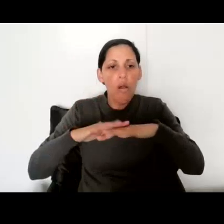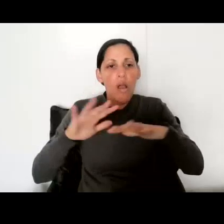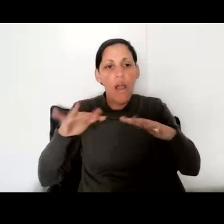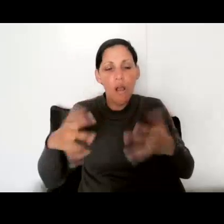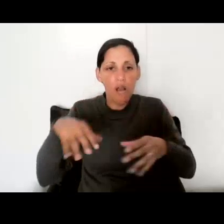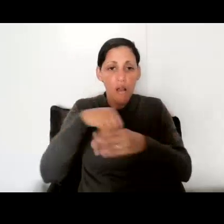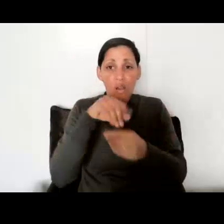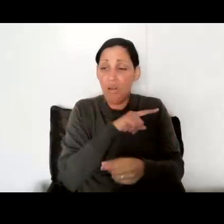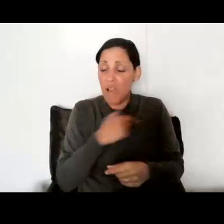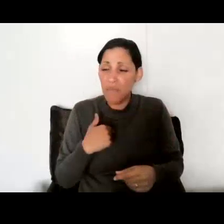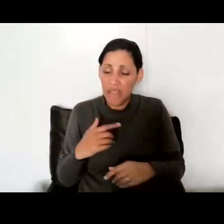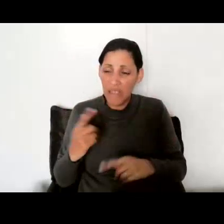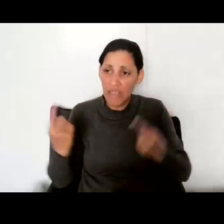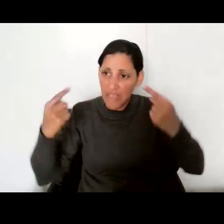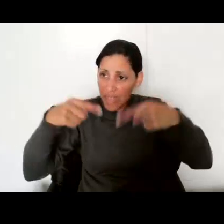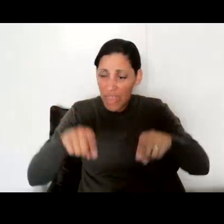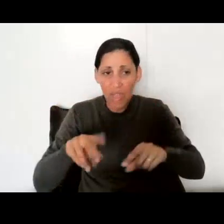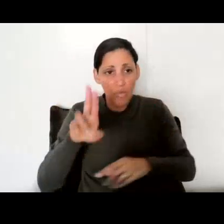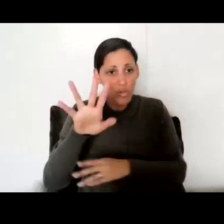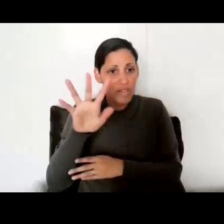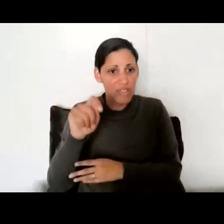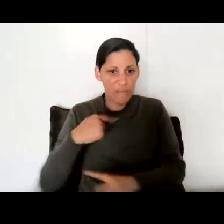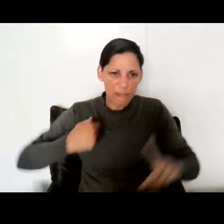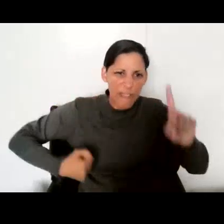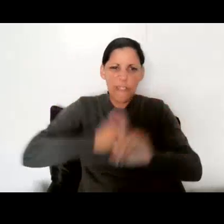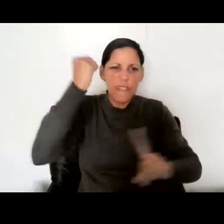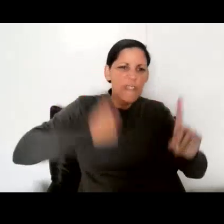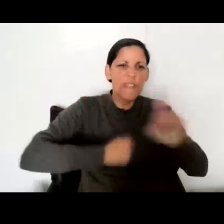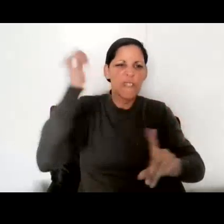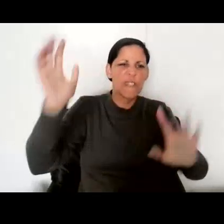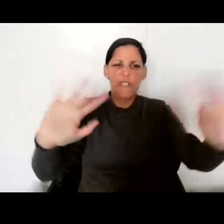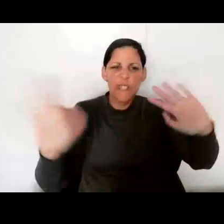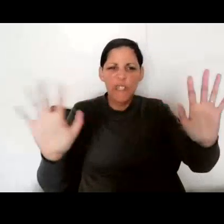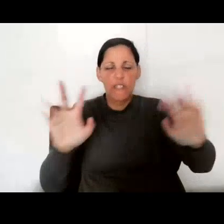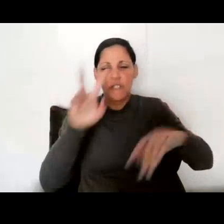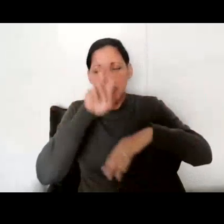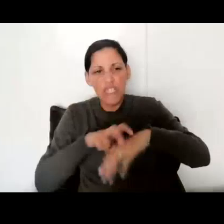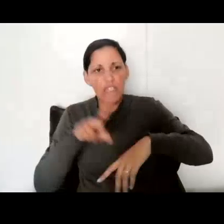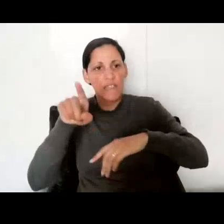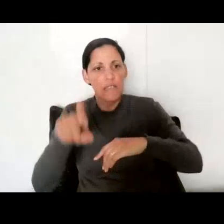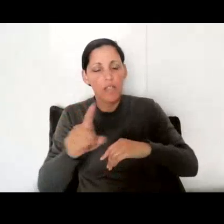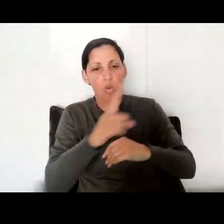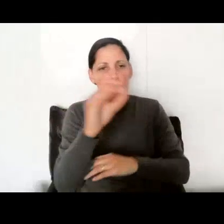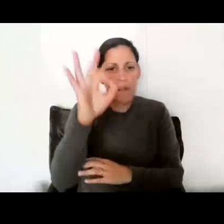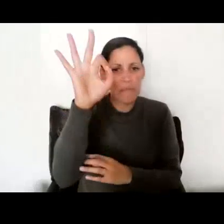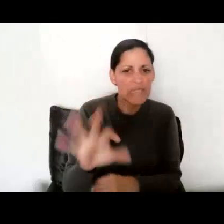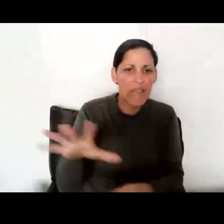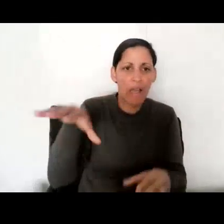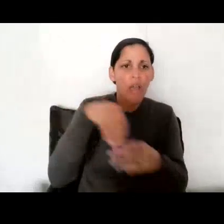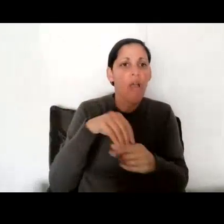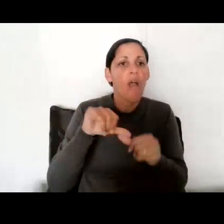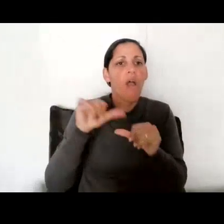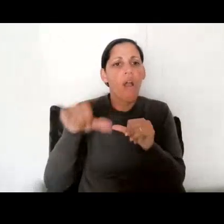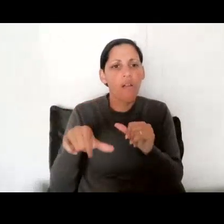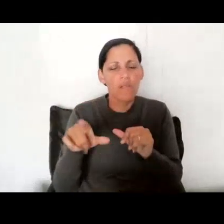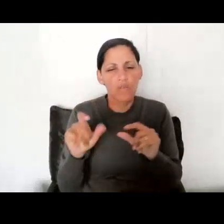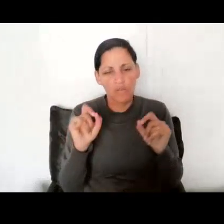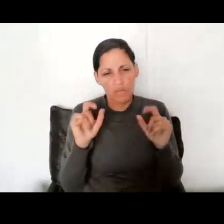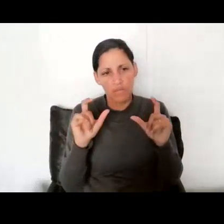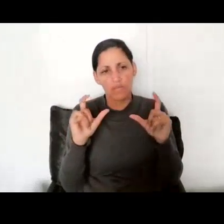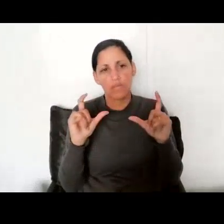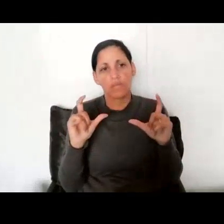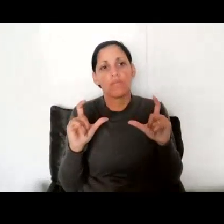I was guns blazing activism. No, this does not happen. We have to get 100% inclusion. But then afterwards, you start seeing that